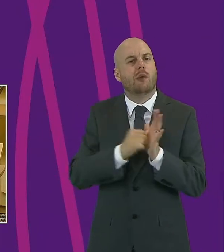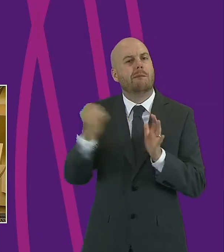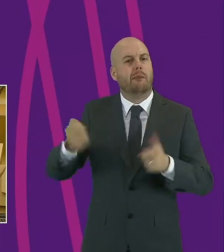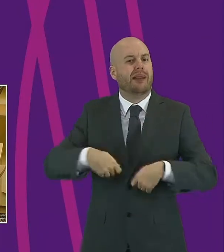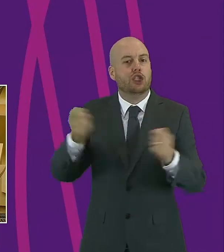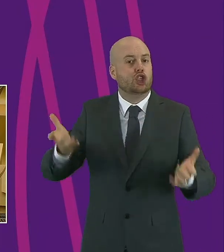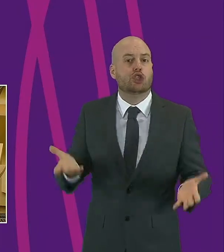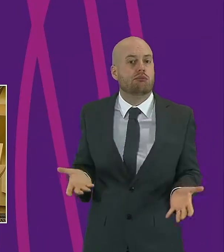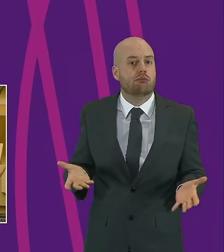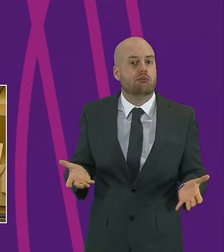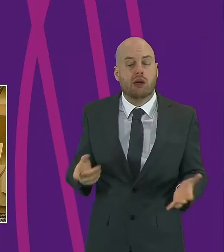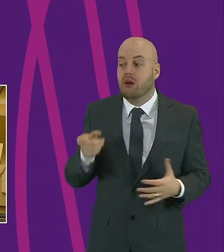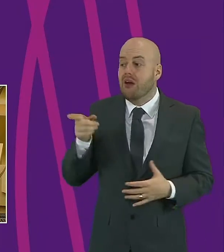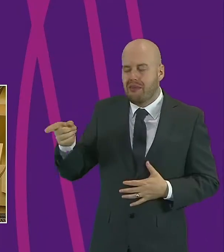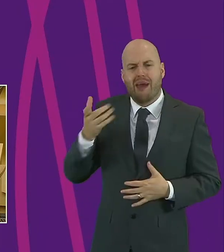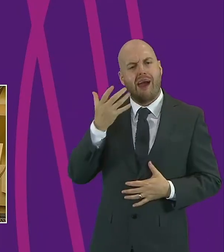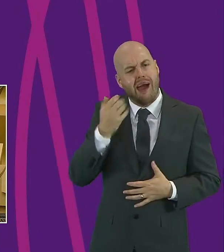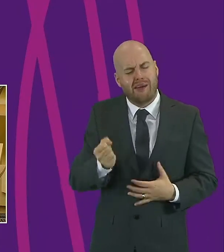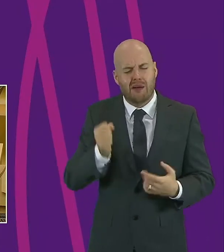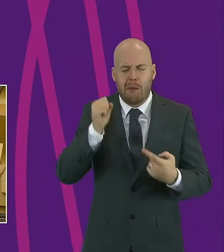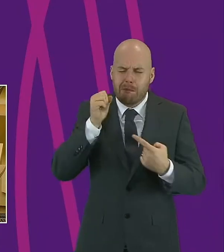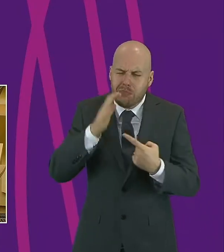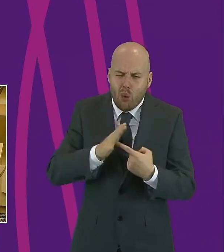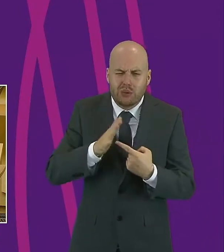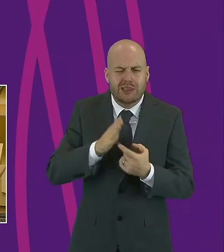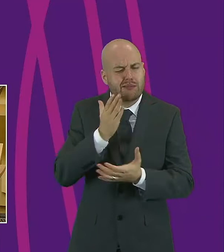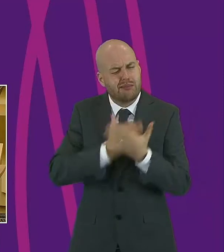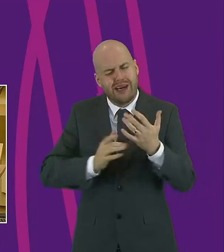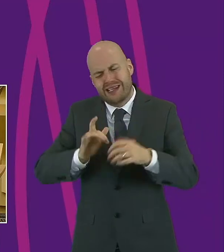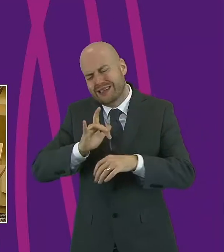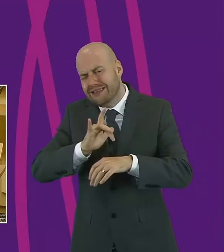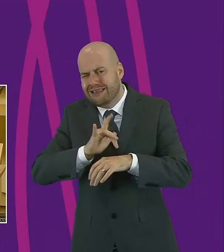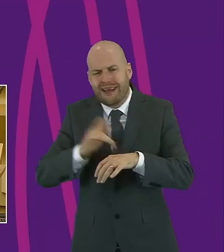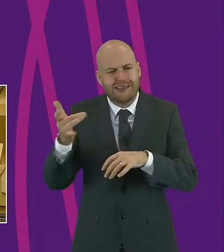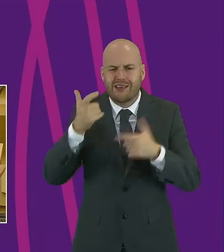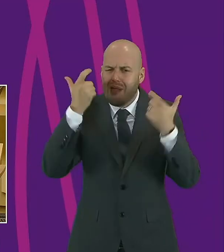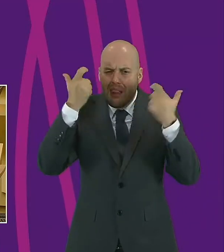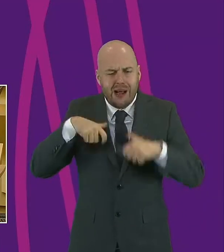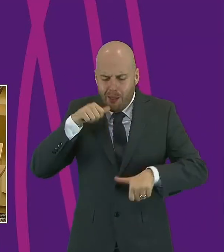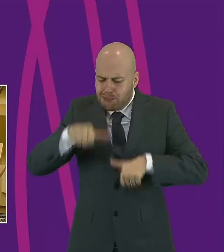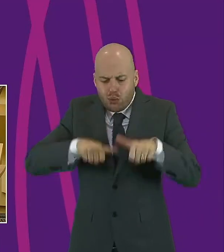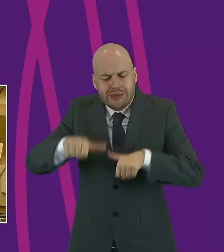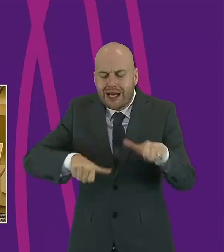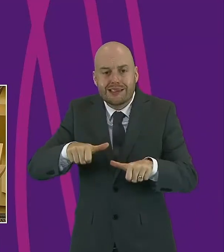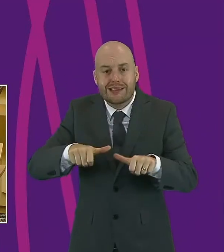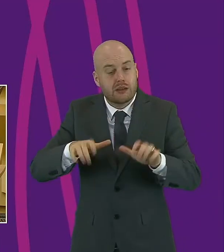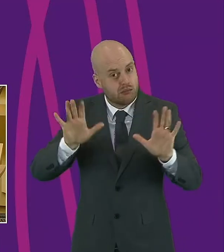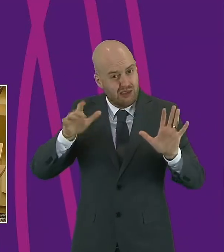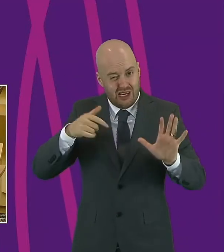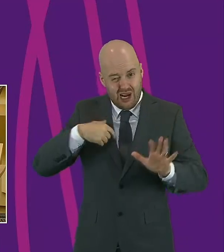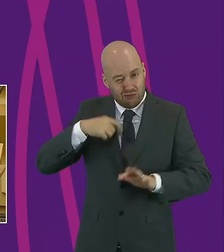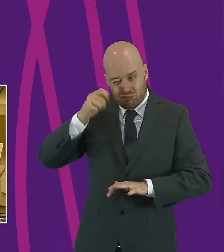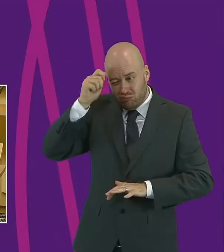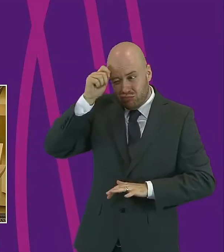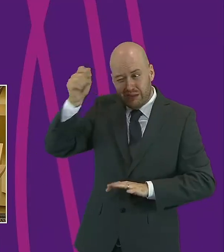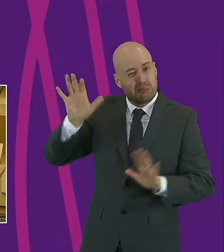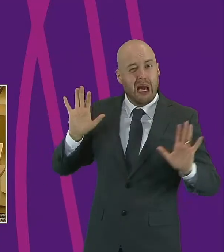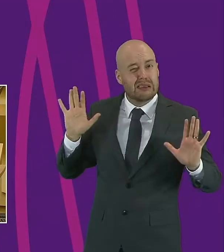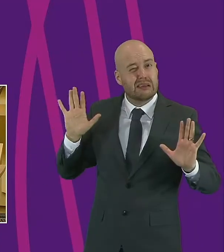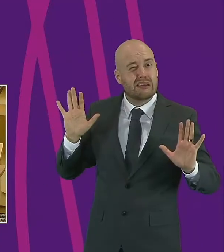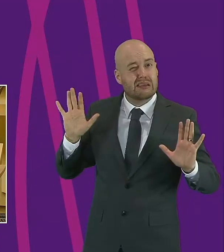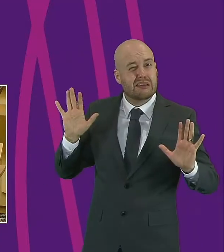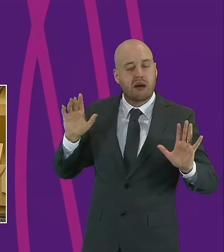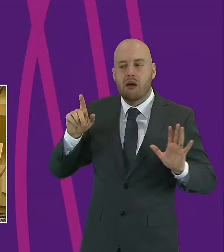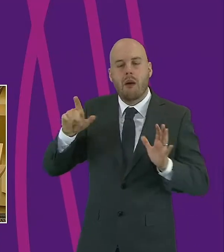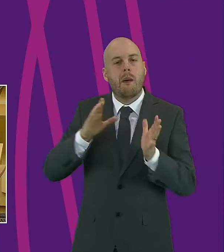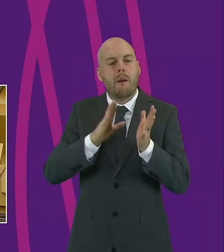and sensitive legal processes to undergo around that. I am respecting every aspect of this committee's work. Murdo